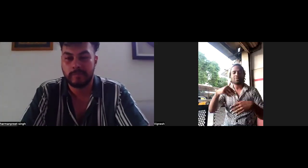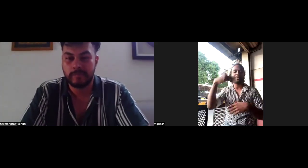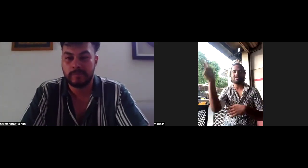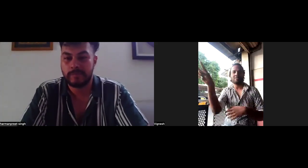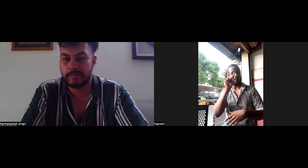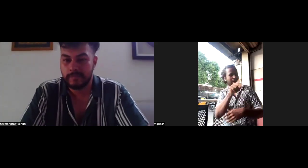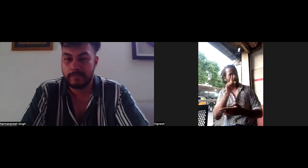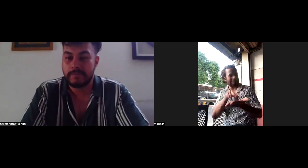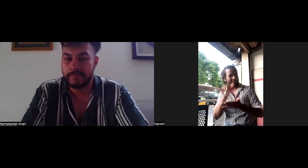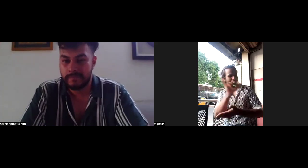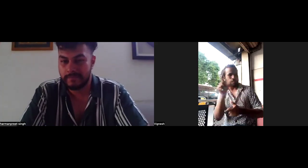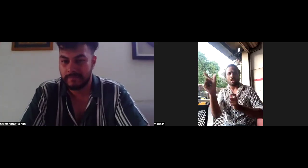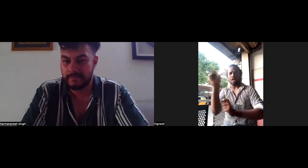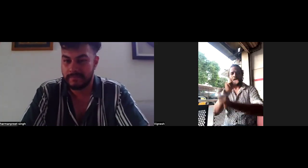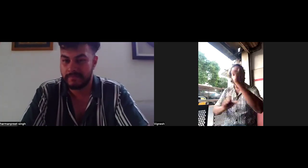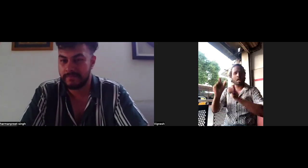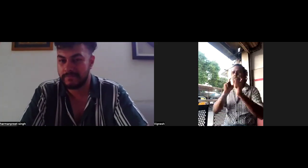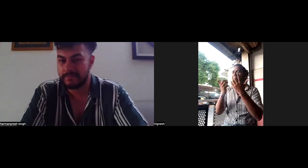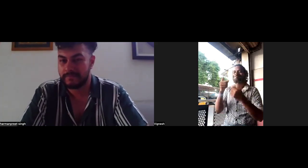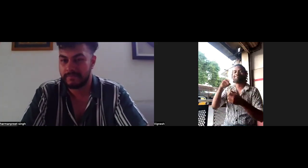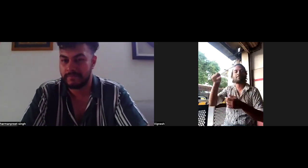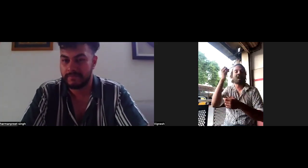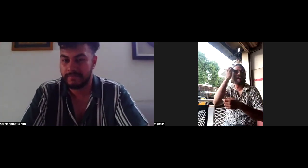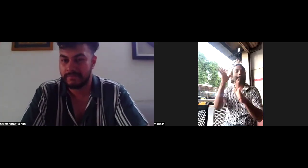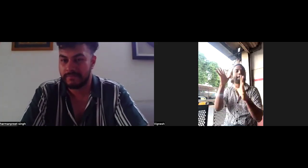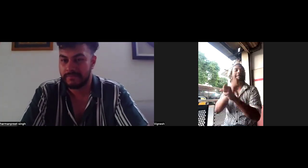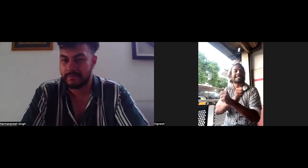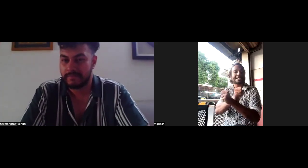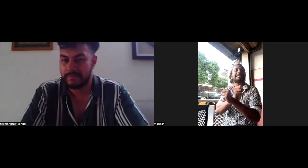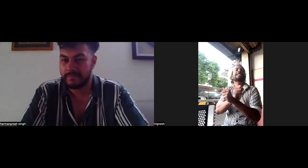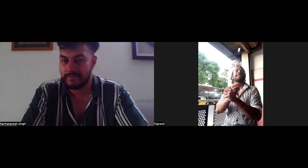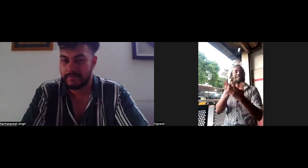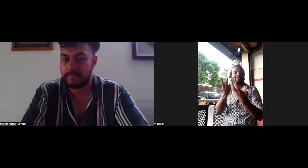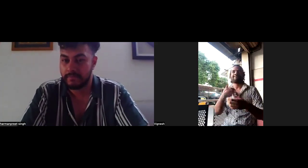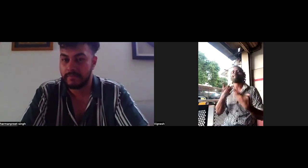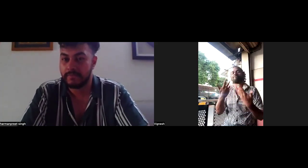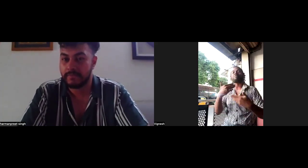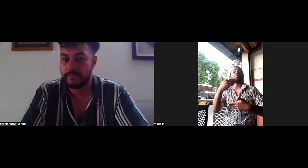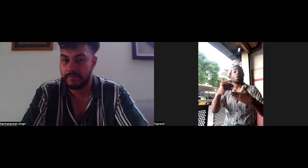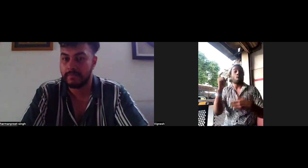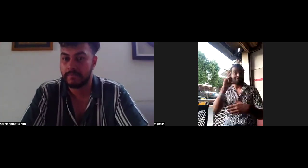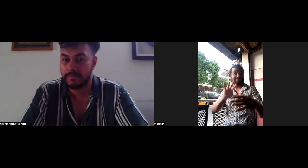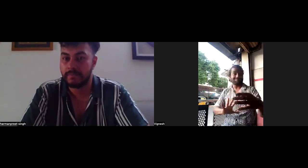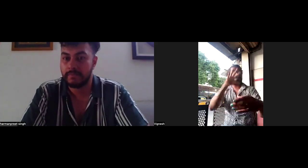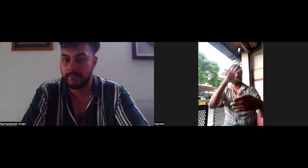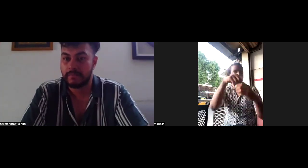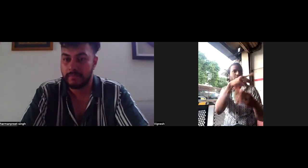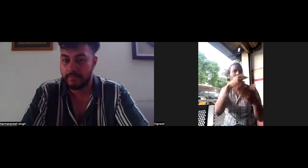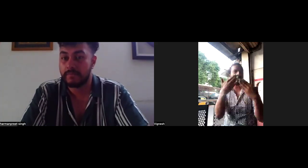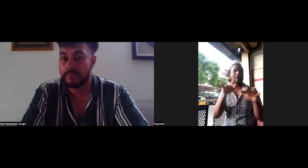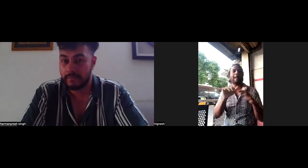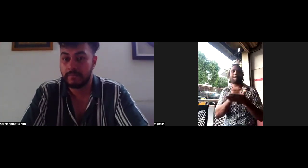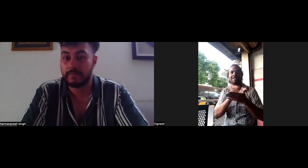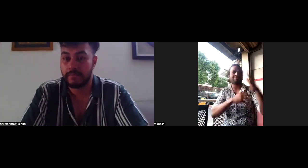father would catch me at it. And they had said, why do you dress like a female? Why